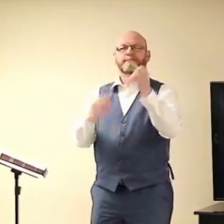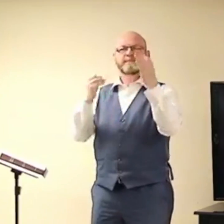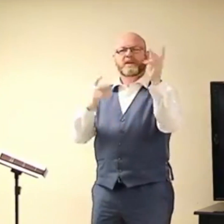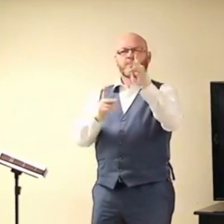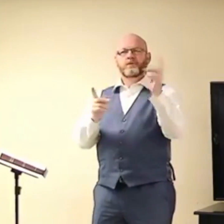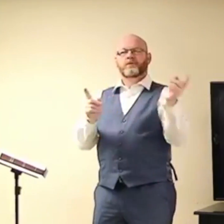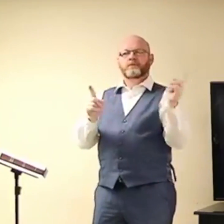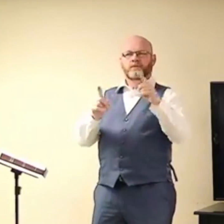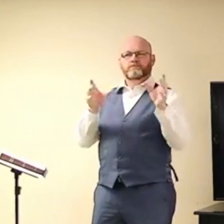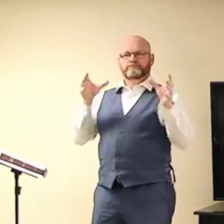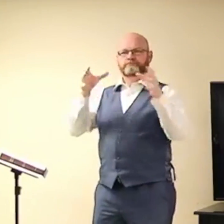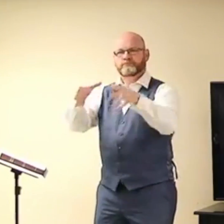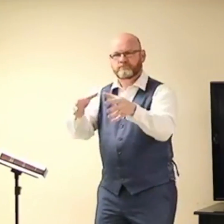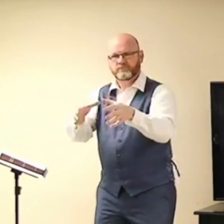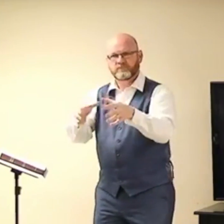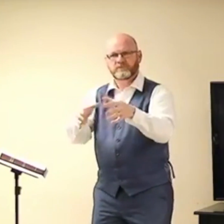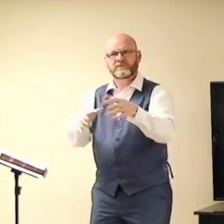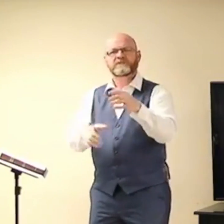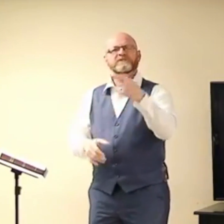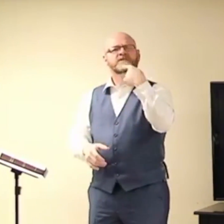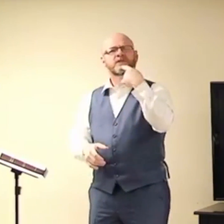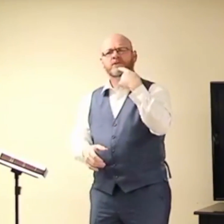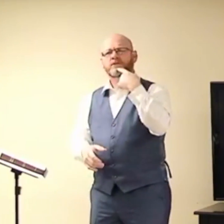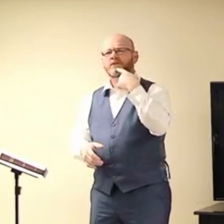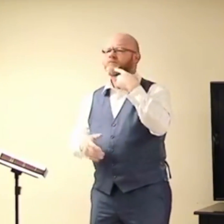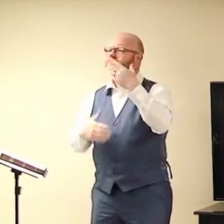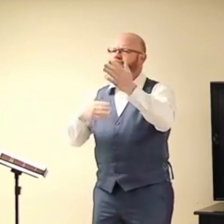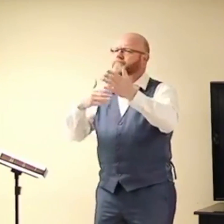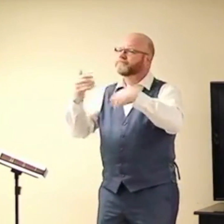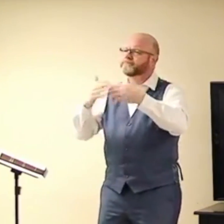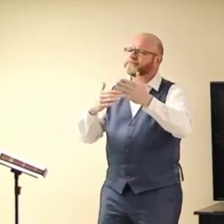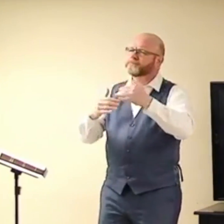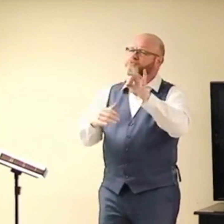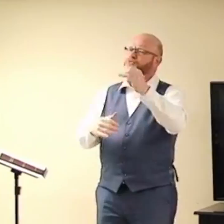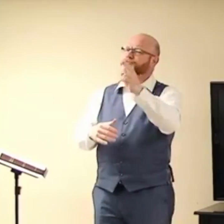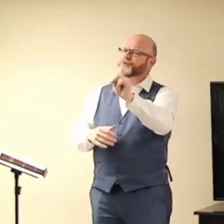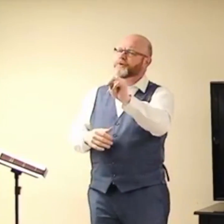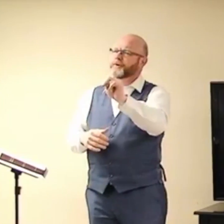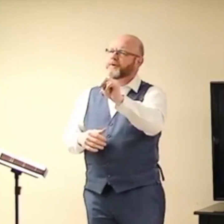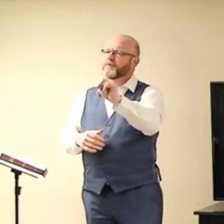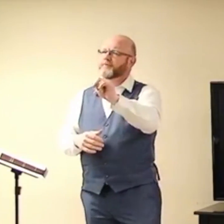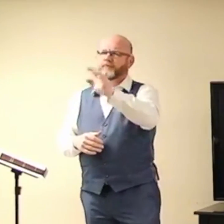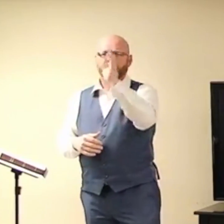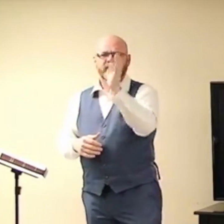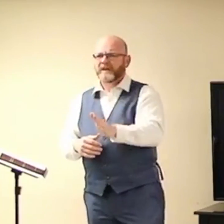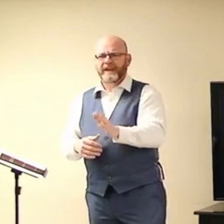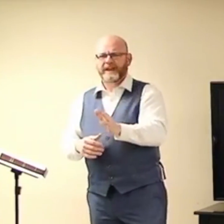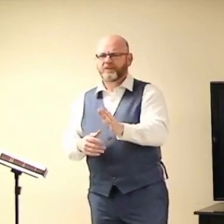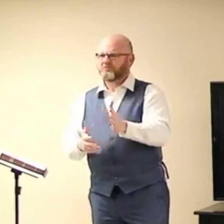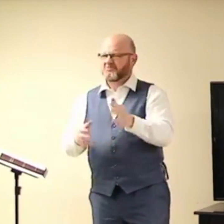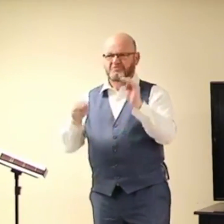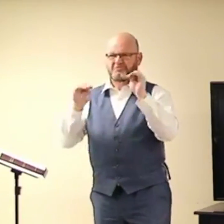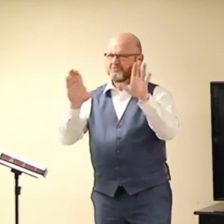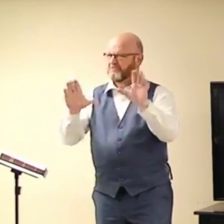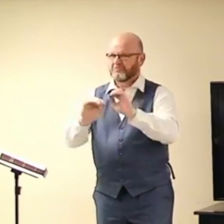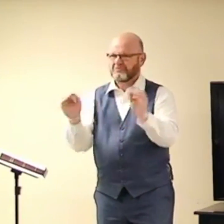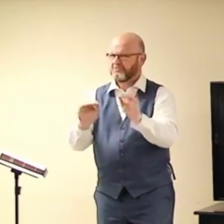And he stayed there. And many people came to him. They said, though